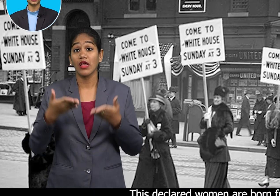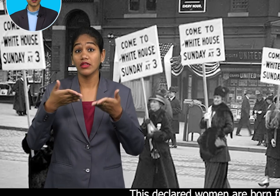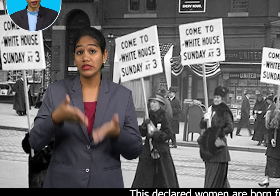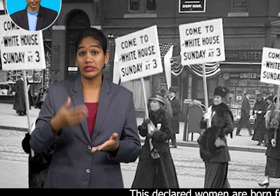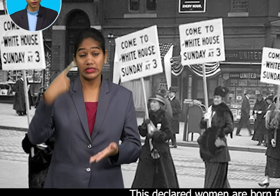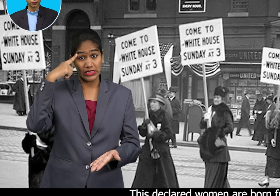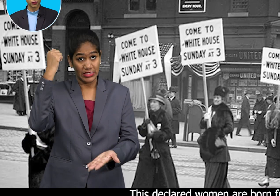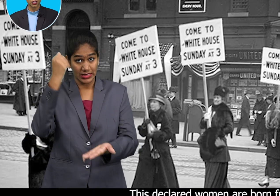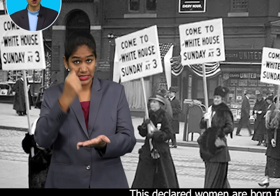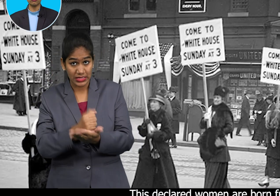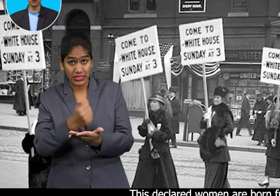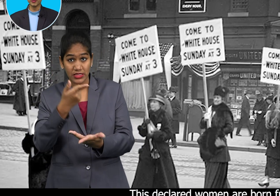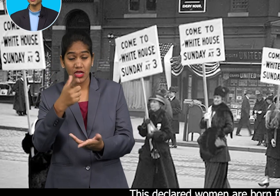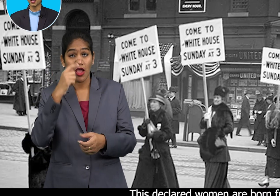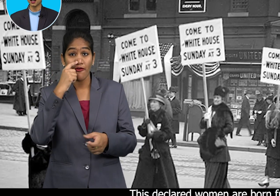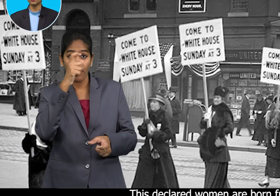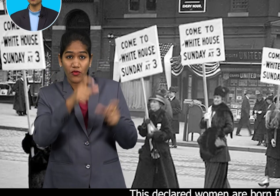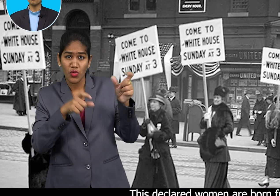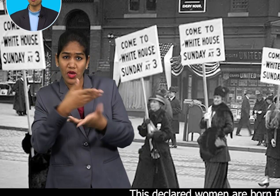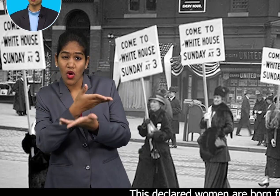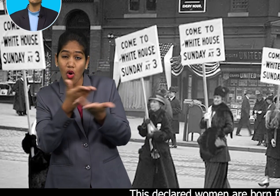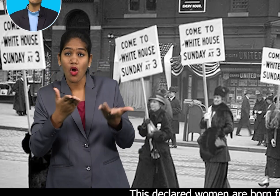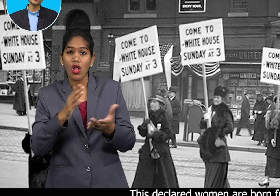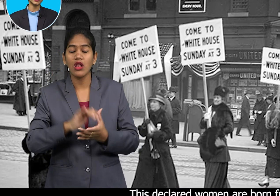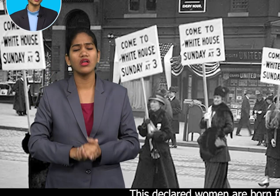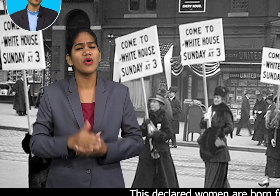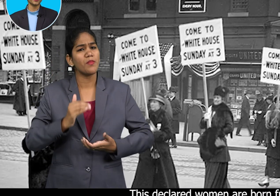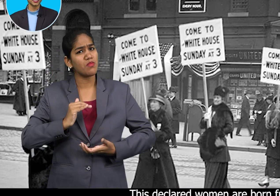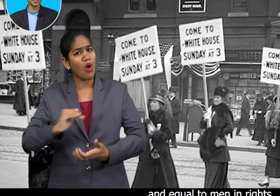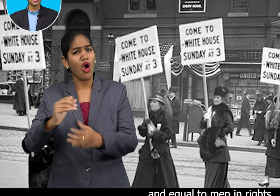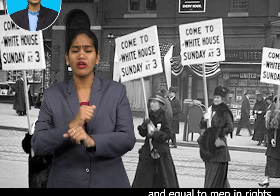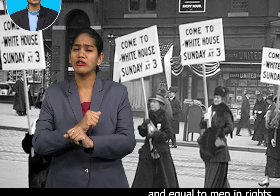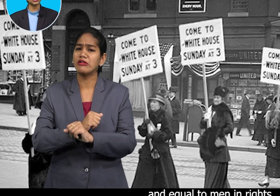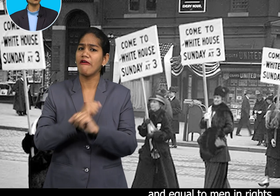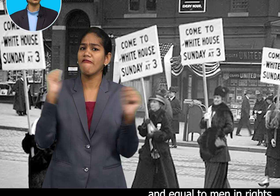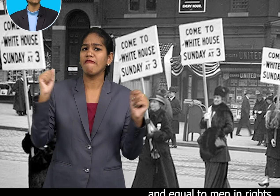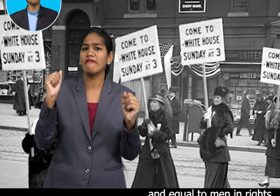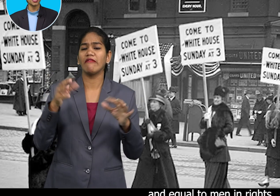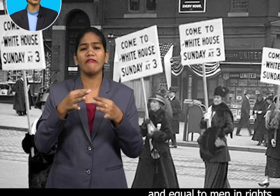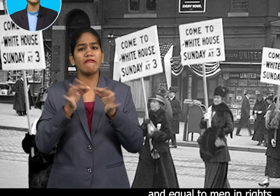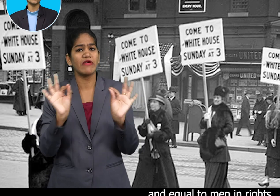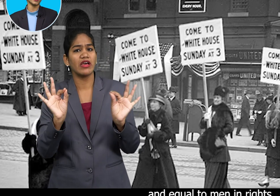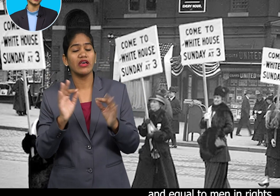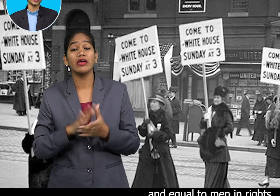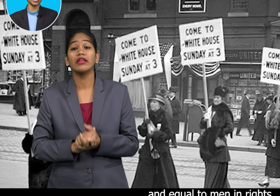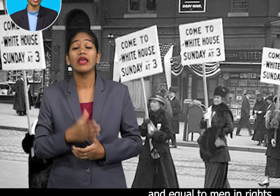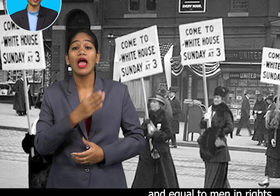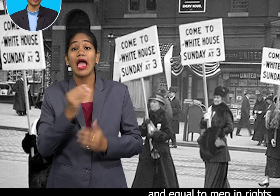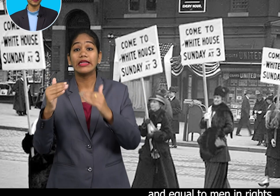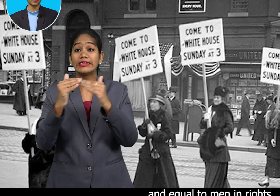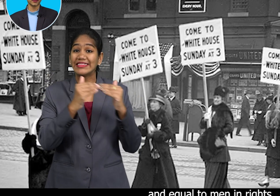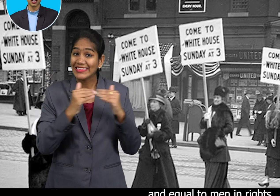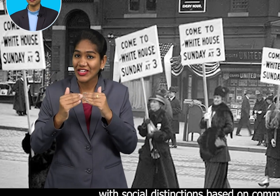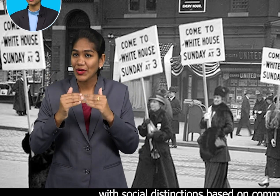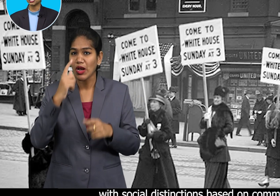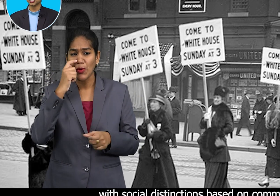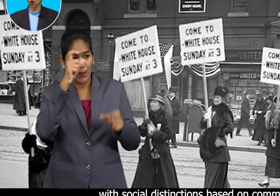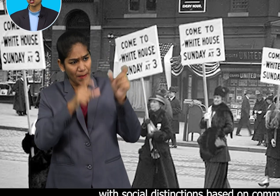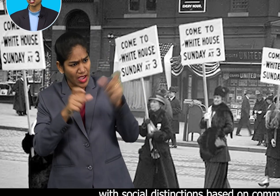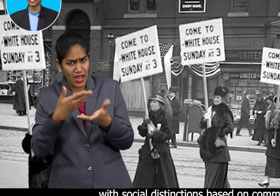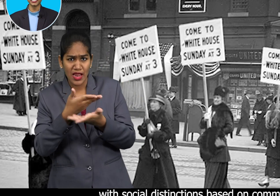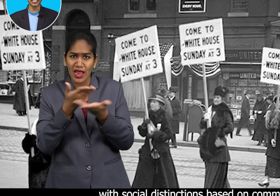This declared women are born free and equal to men in rights,